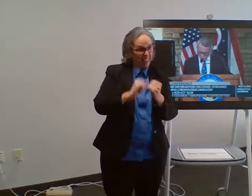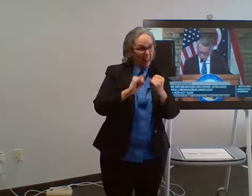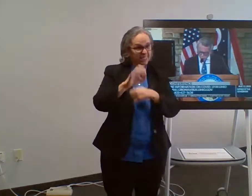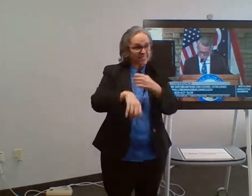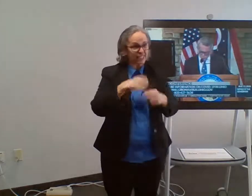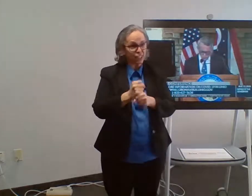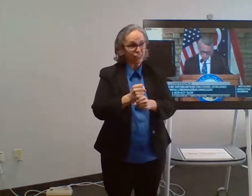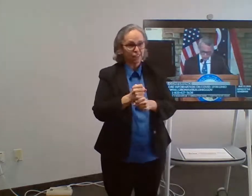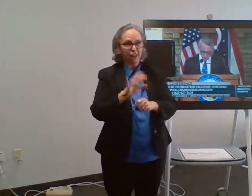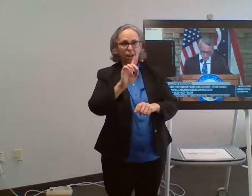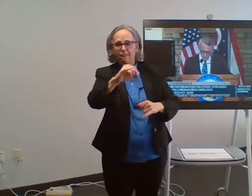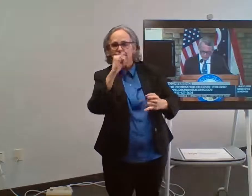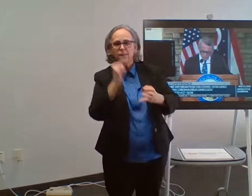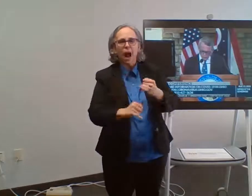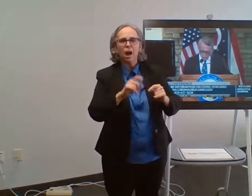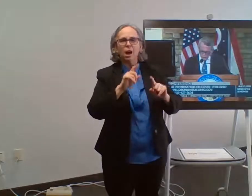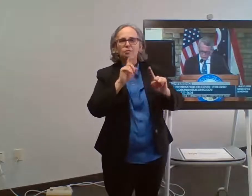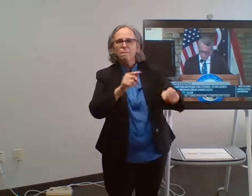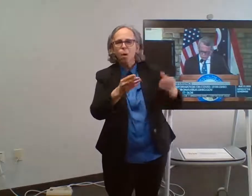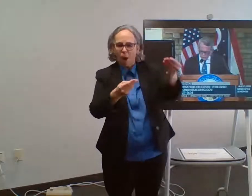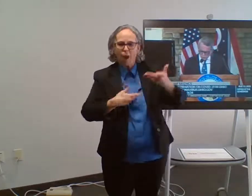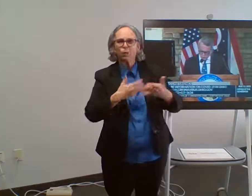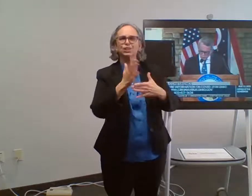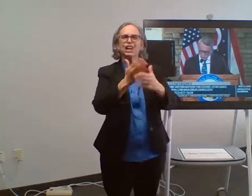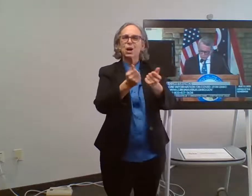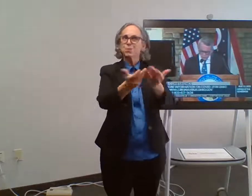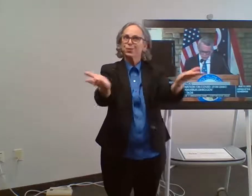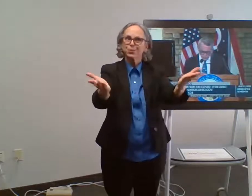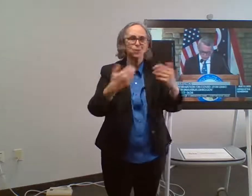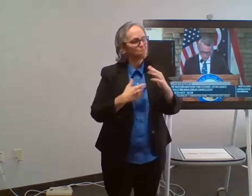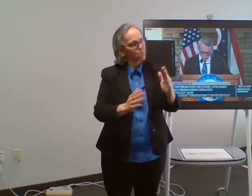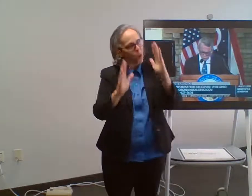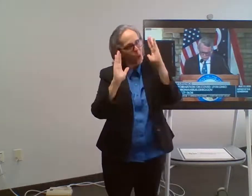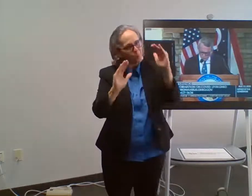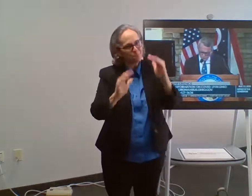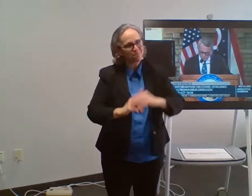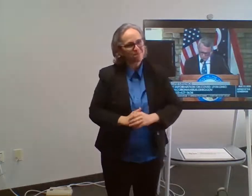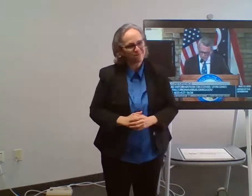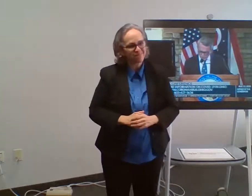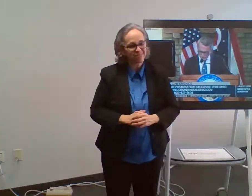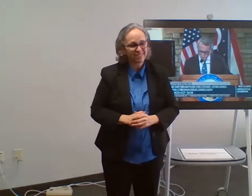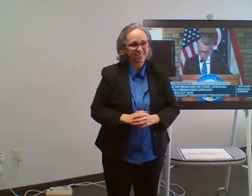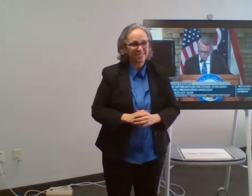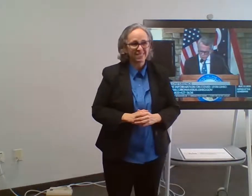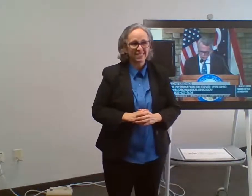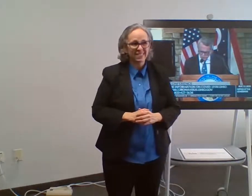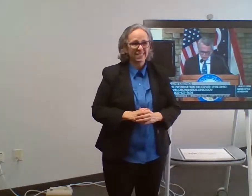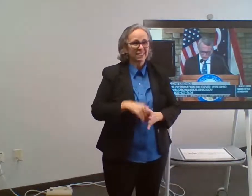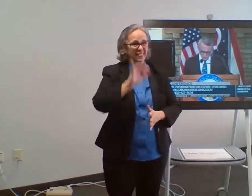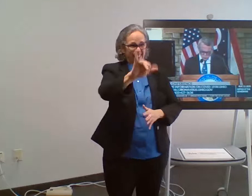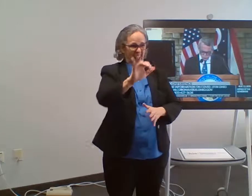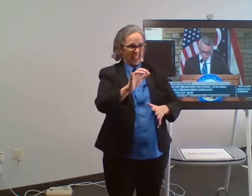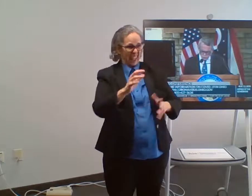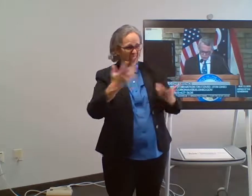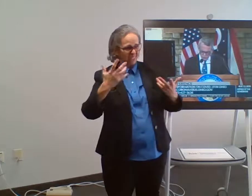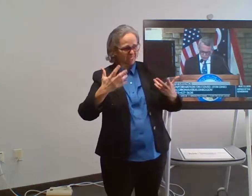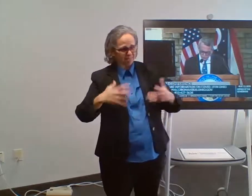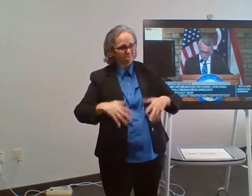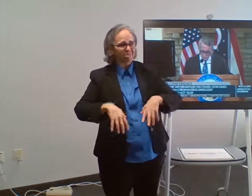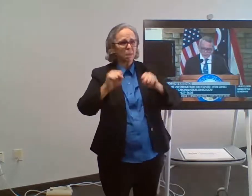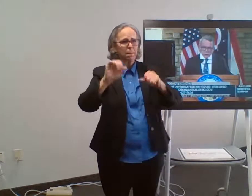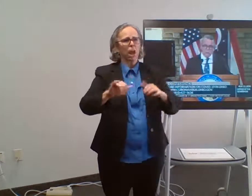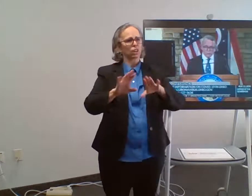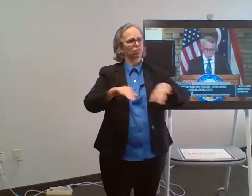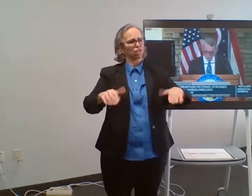enhance the efforts currently underway by our Children's Services Transformation Advisory Council, which traveled the state last year, hearing from children and